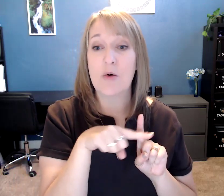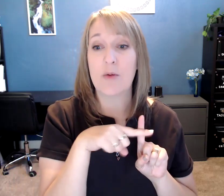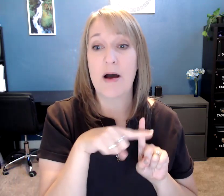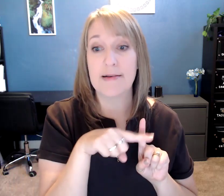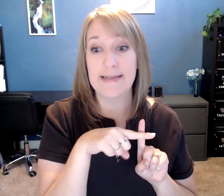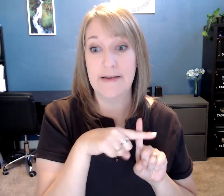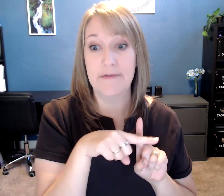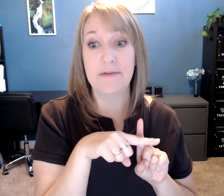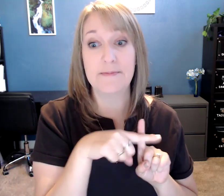or positive.